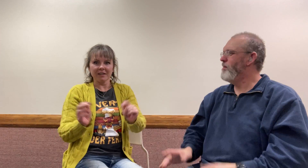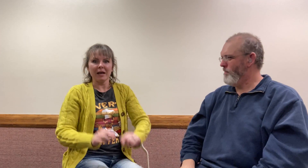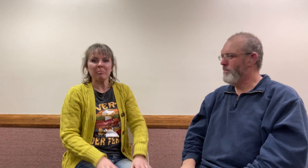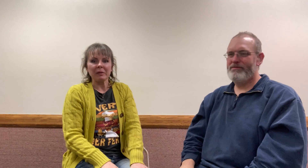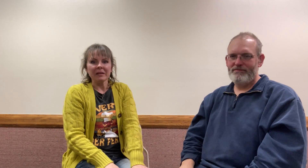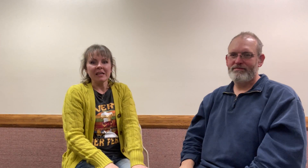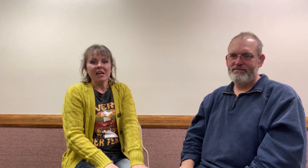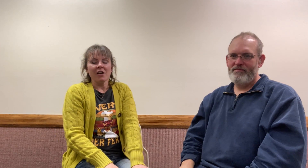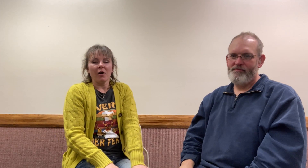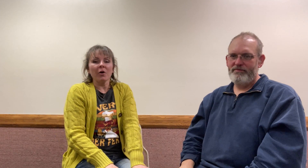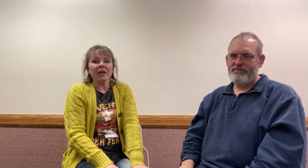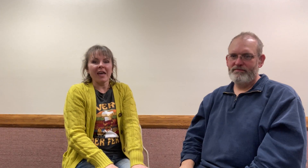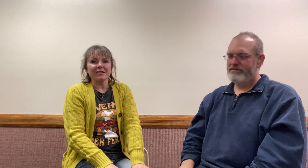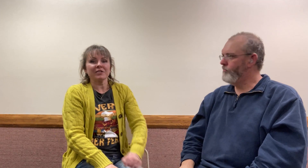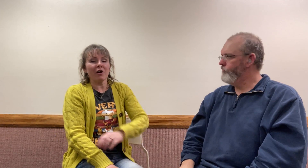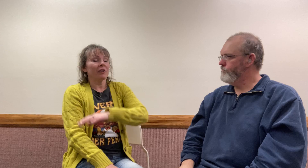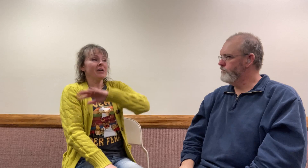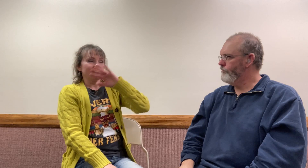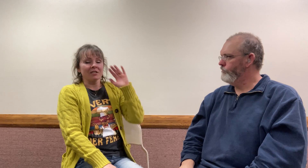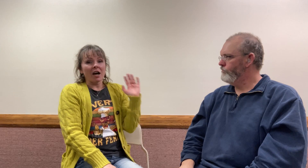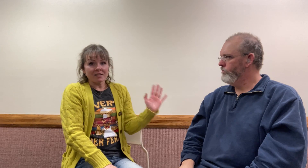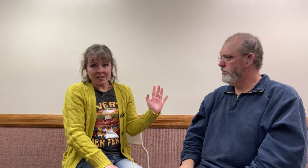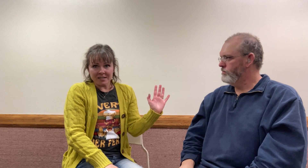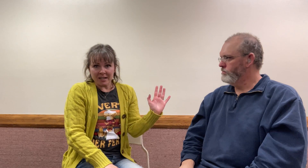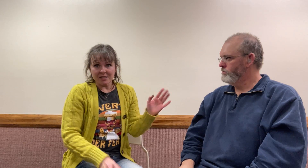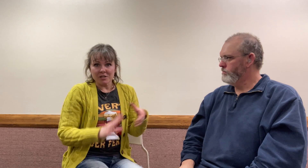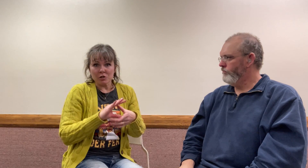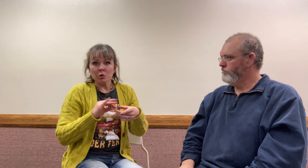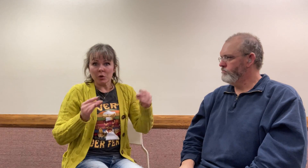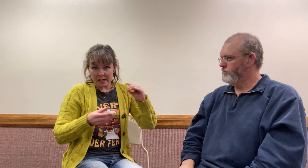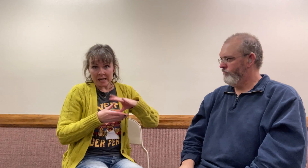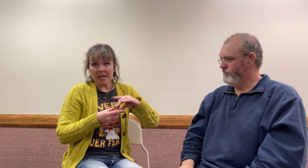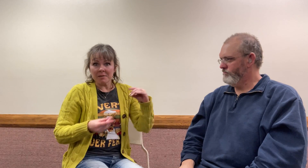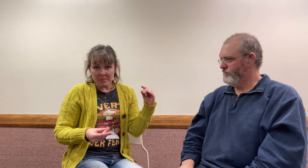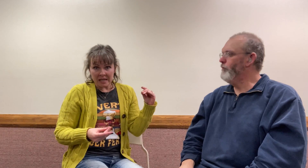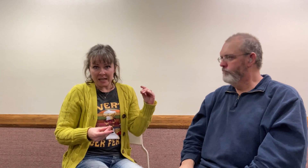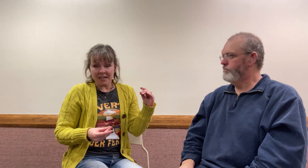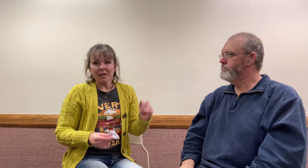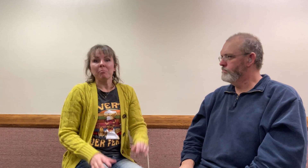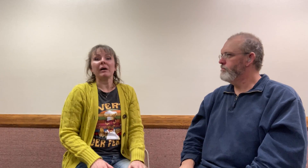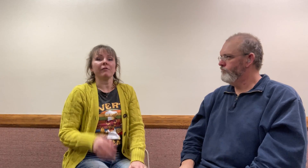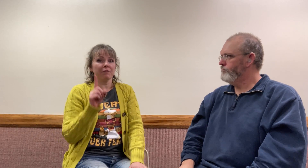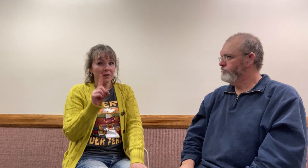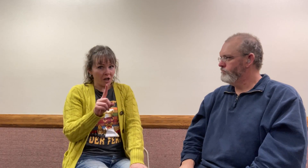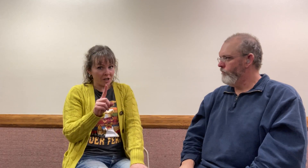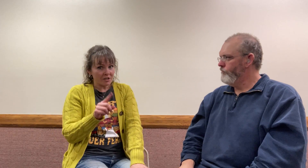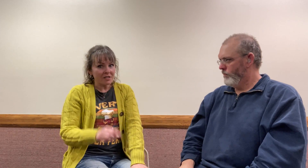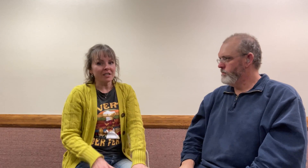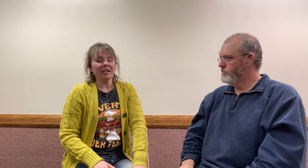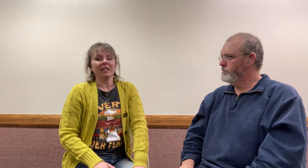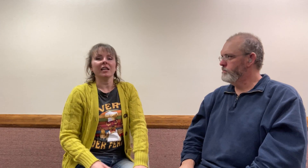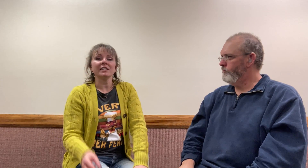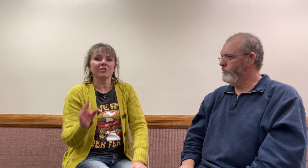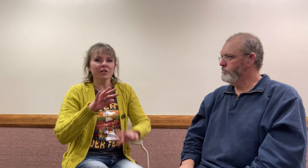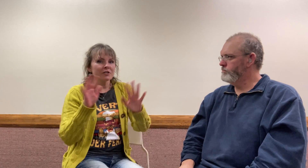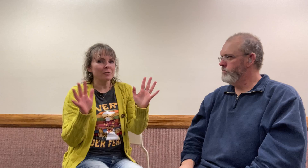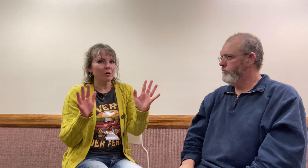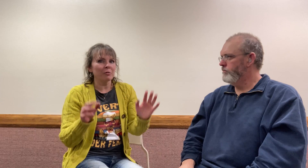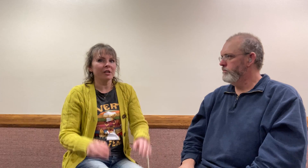Yep. Okay, so Scott's going to tell us a story in a minute, but first, let's learn some more words.